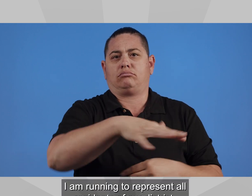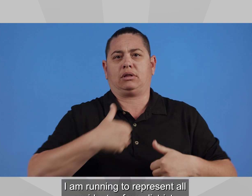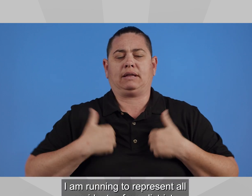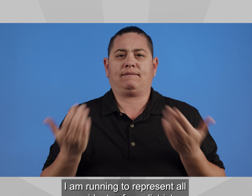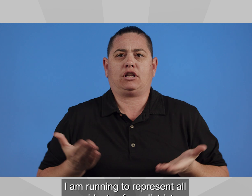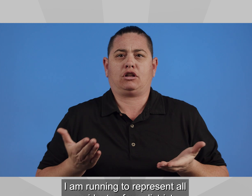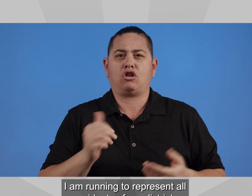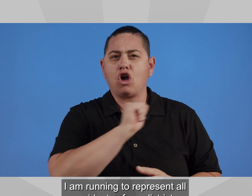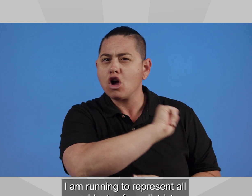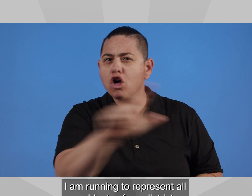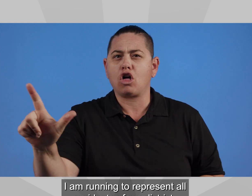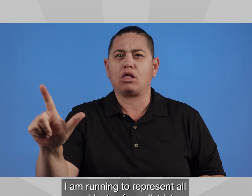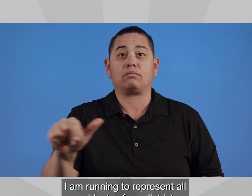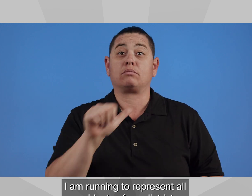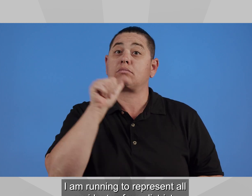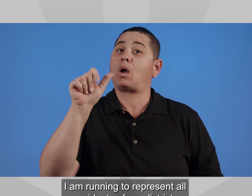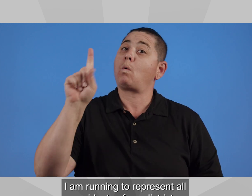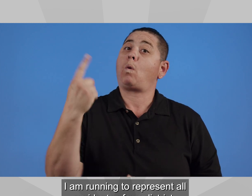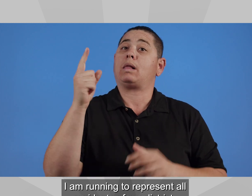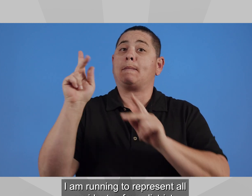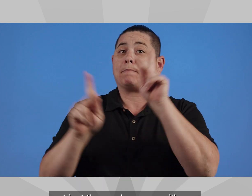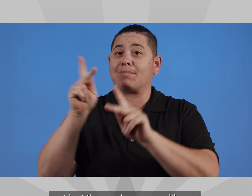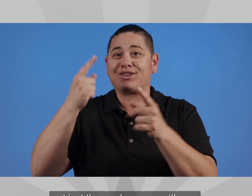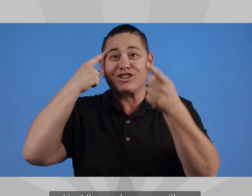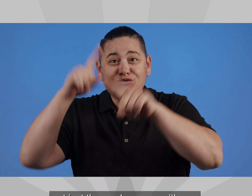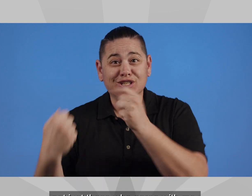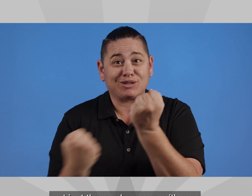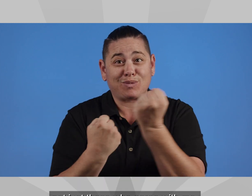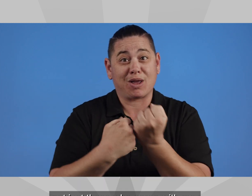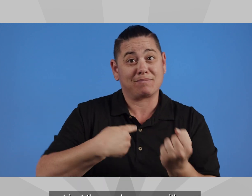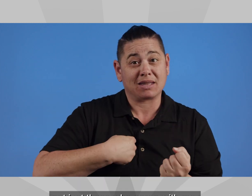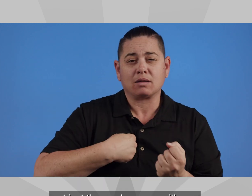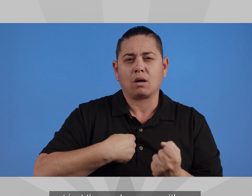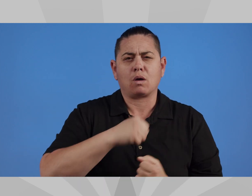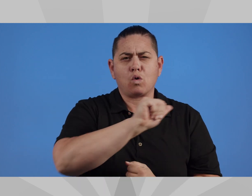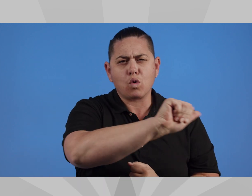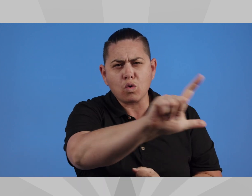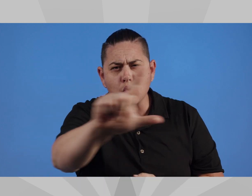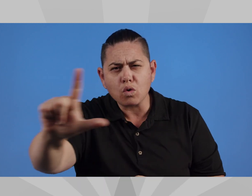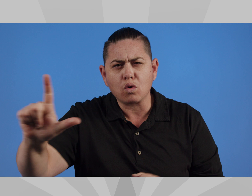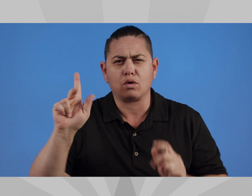I am running to represent all residents of our district, not just those who agree with me.